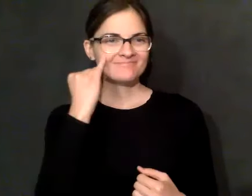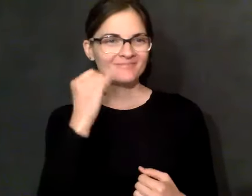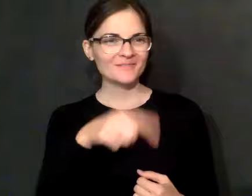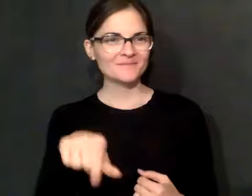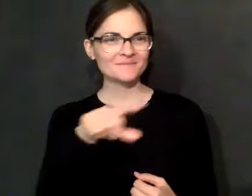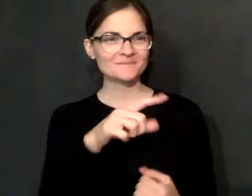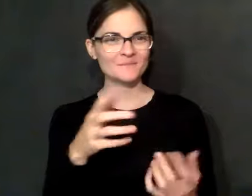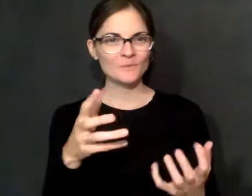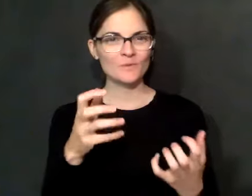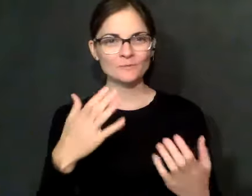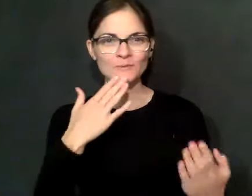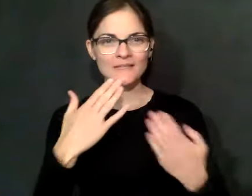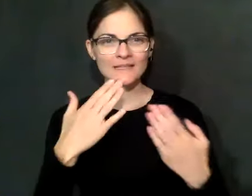move. Thank you, everyone.